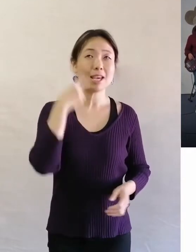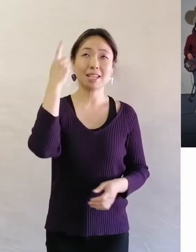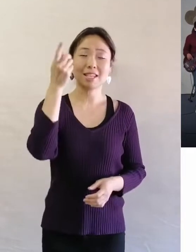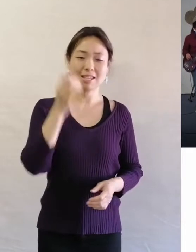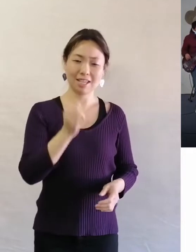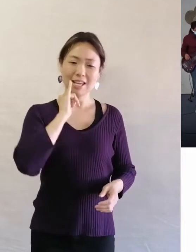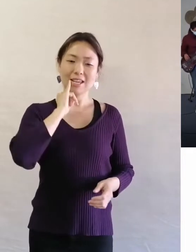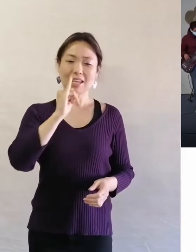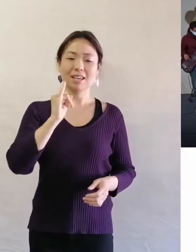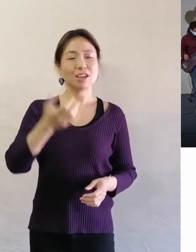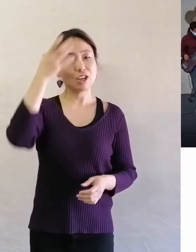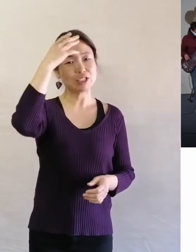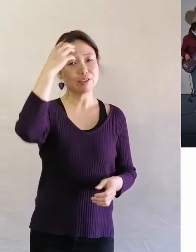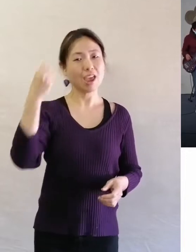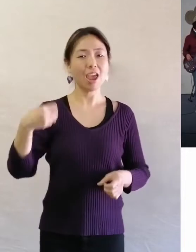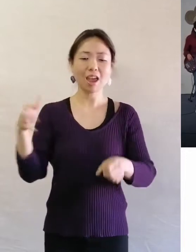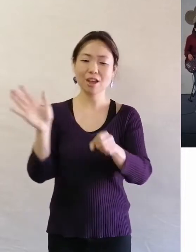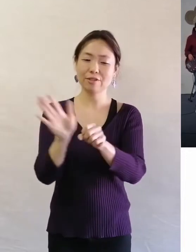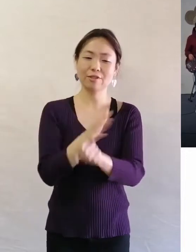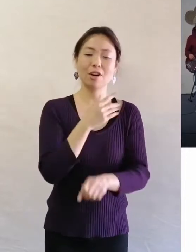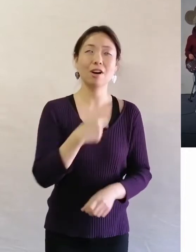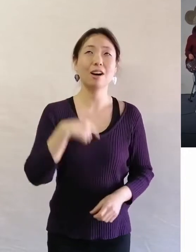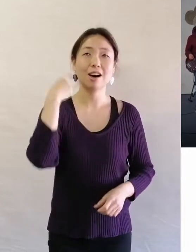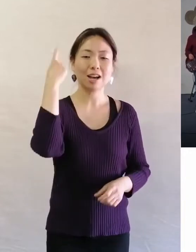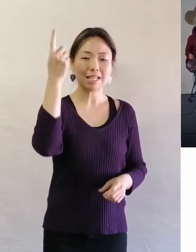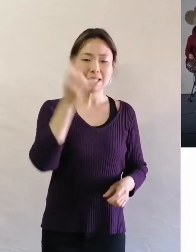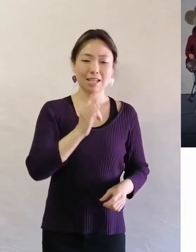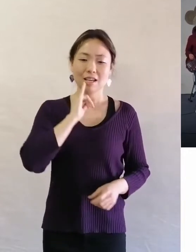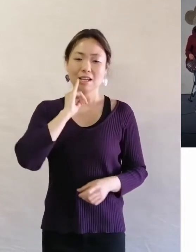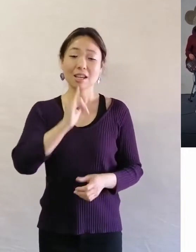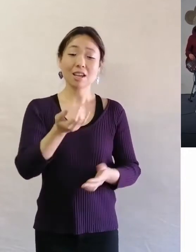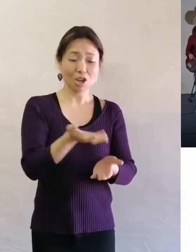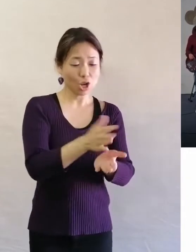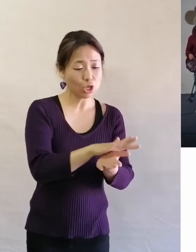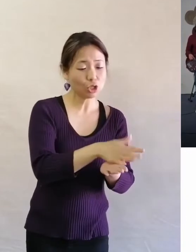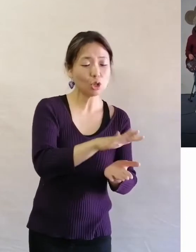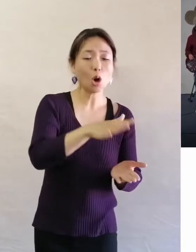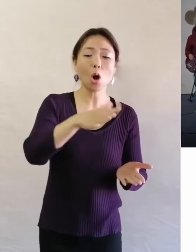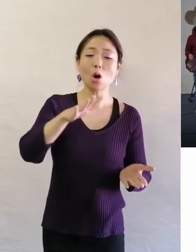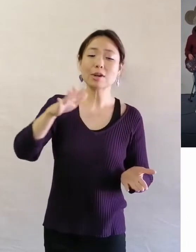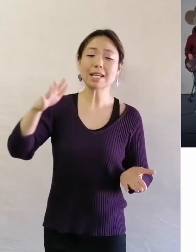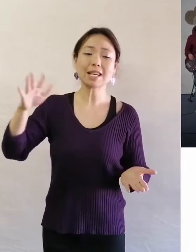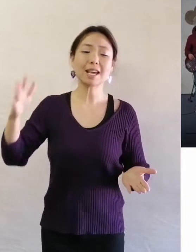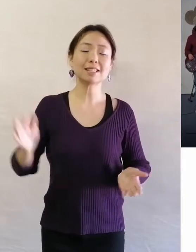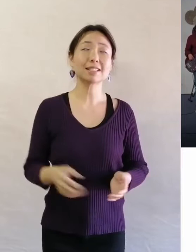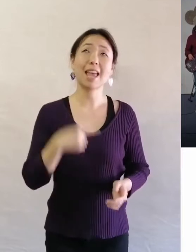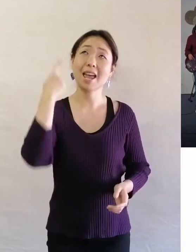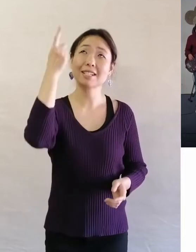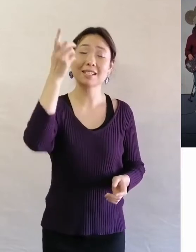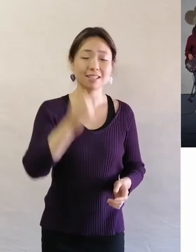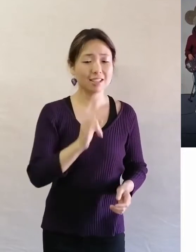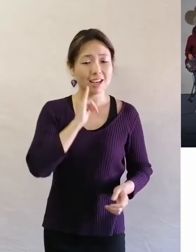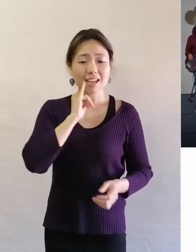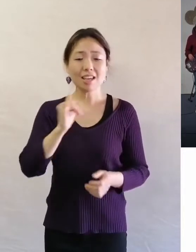sing. He is faithful, He is glorious,